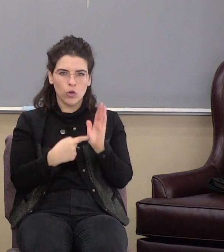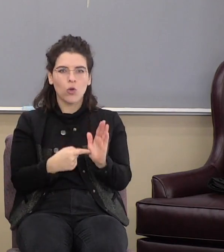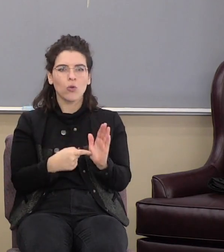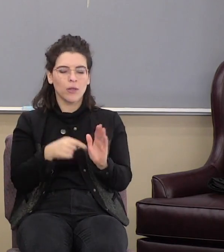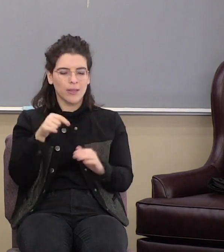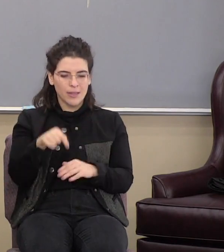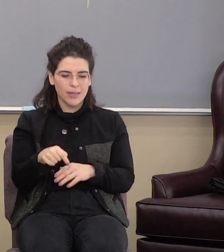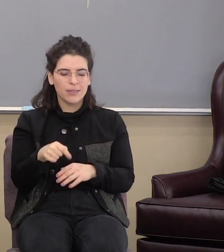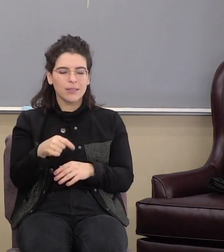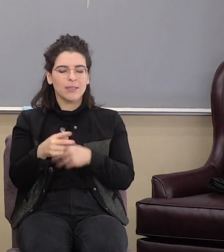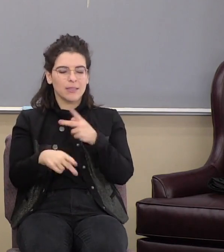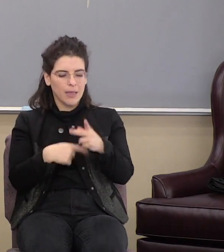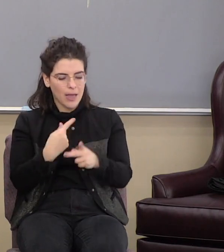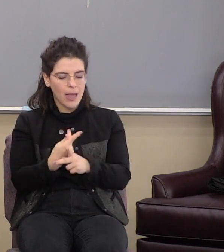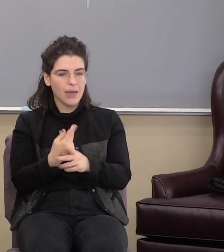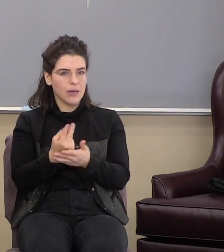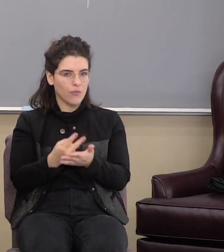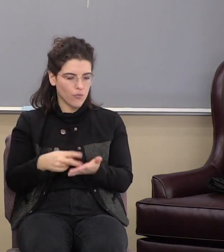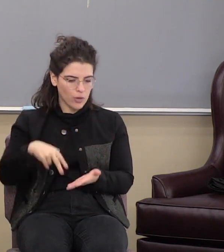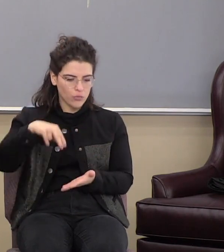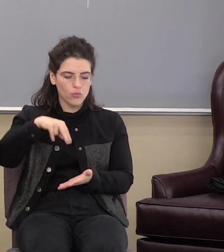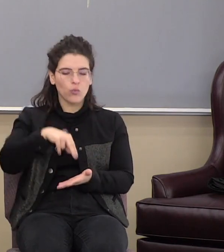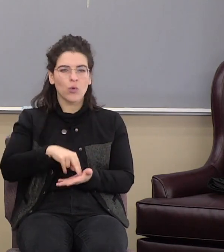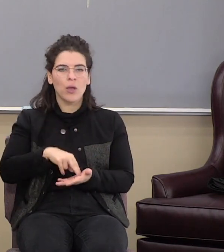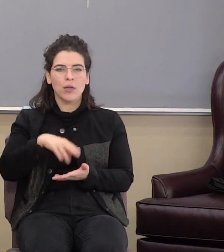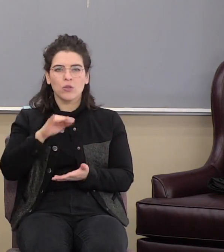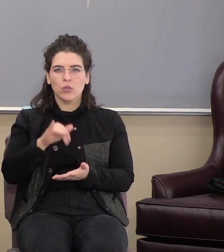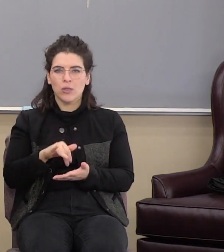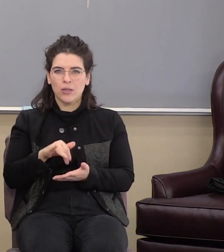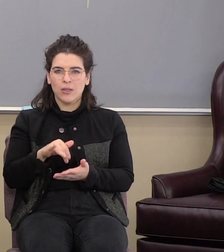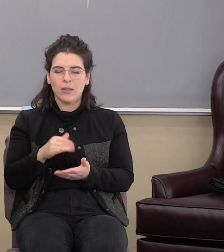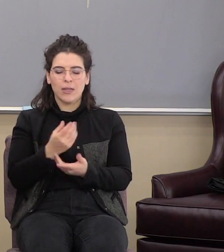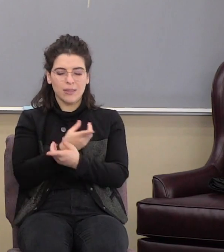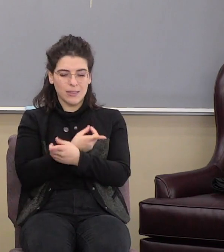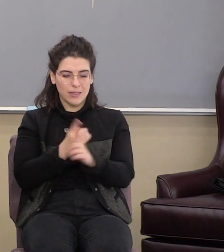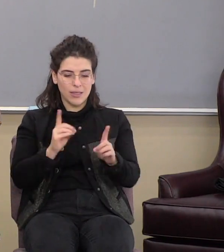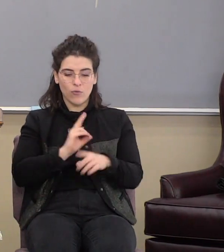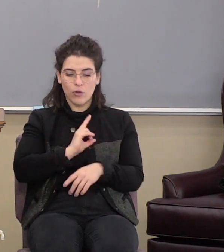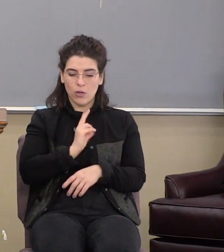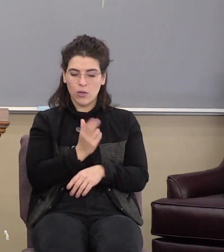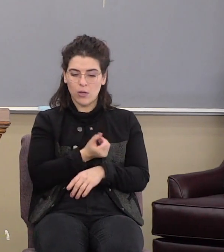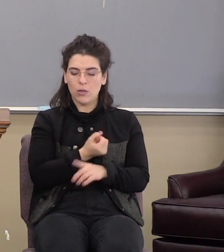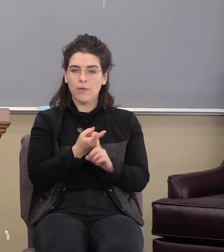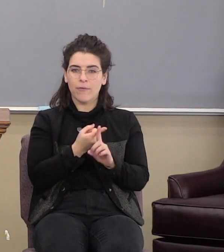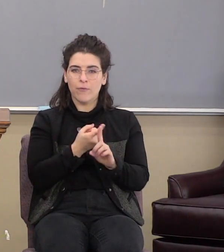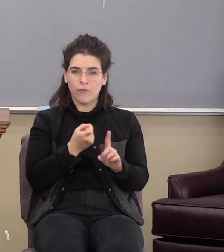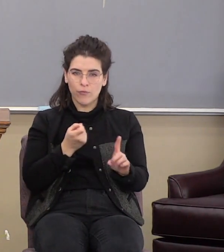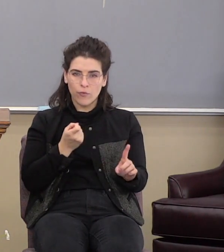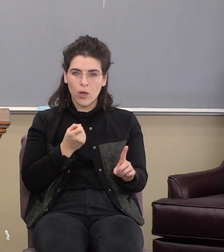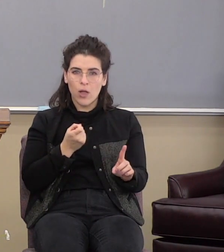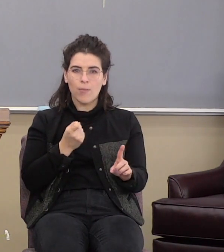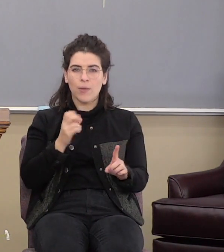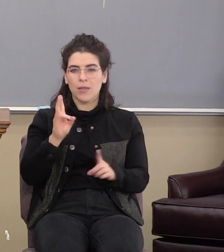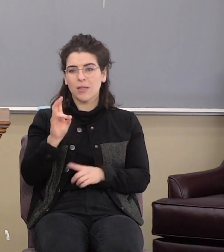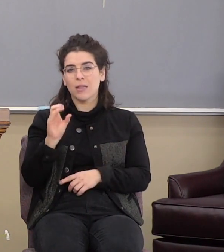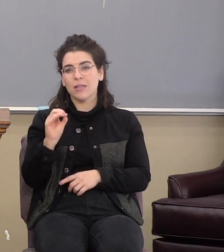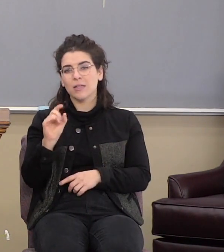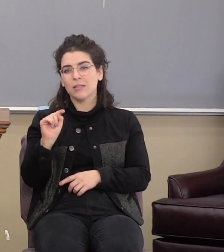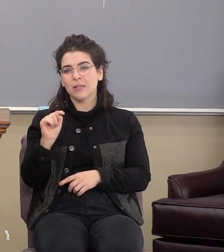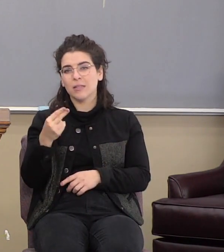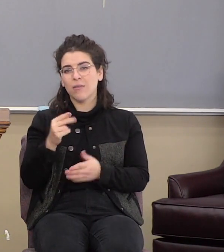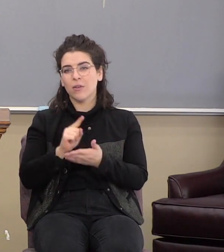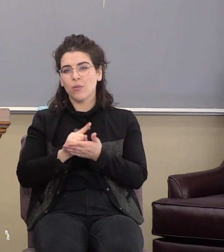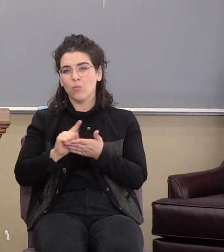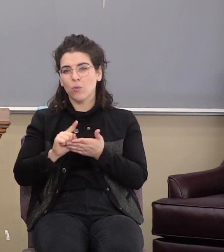a resurrection that delivers us from the 70th week of Daniel,